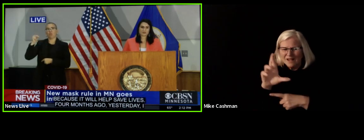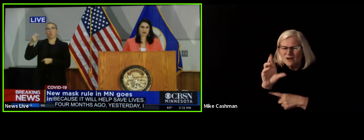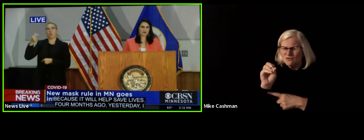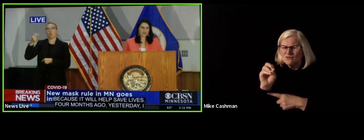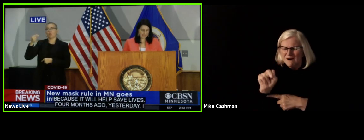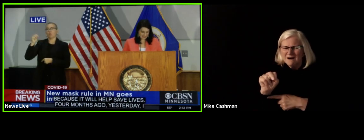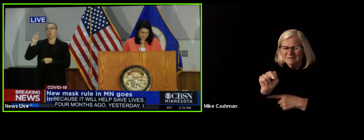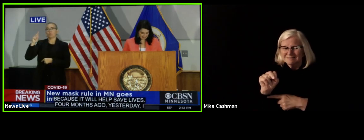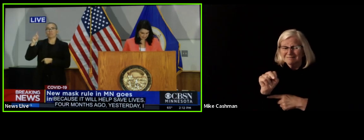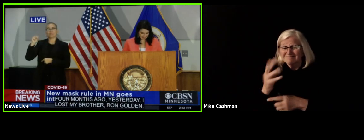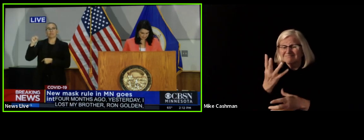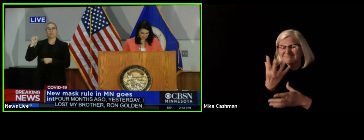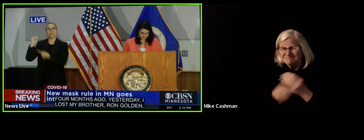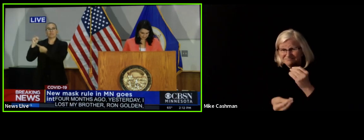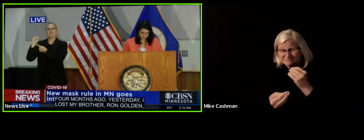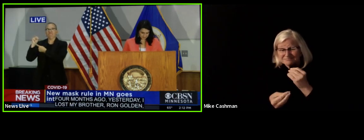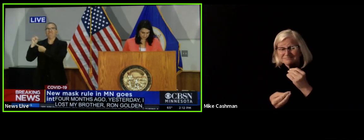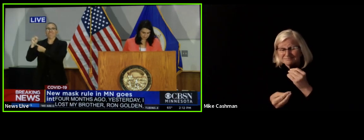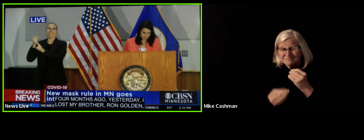from COVID-19.